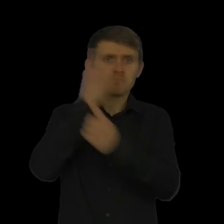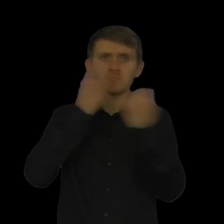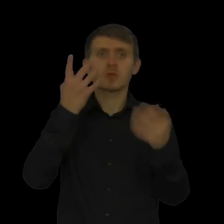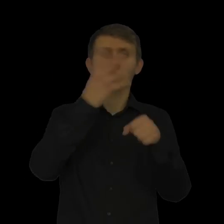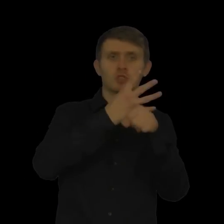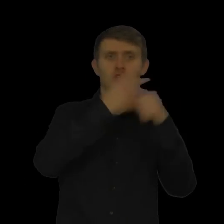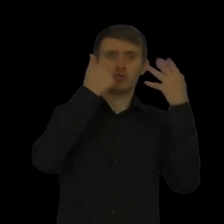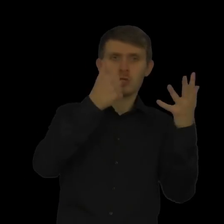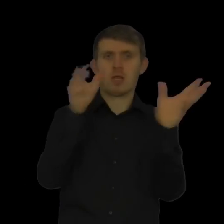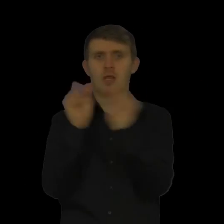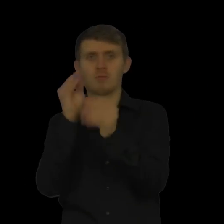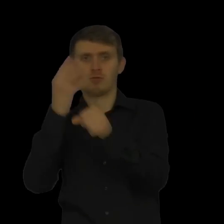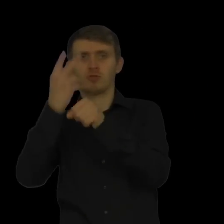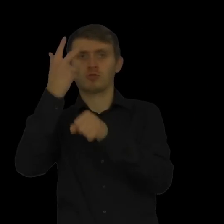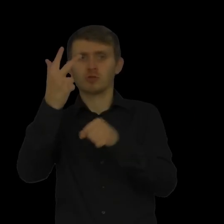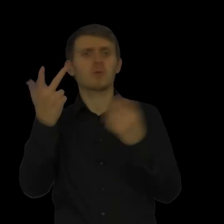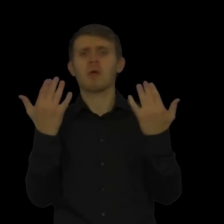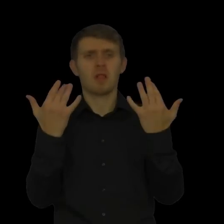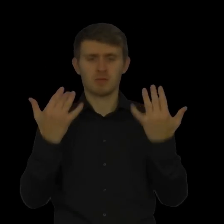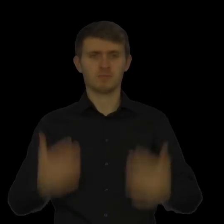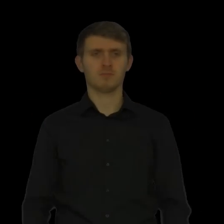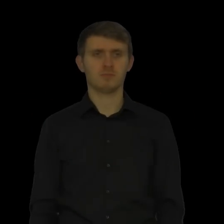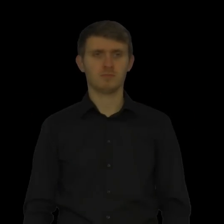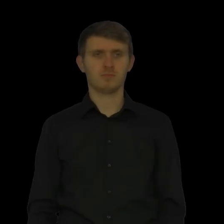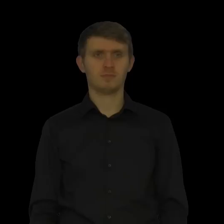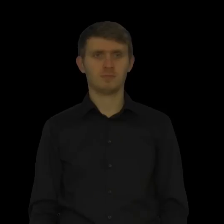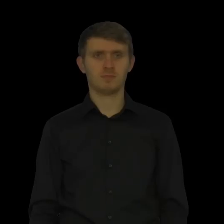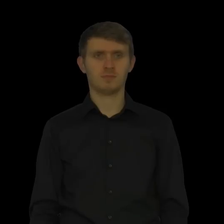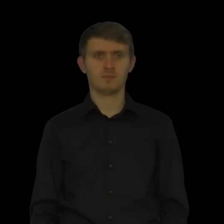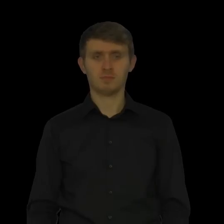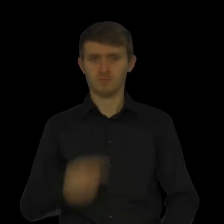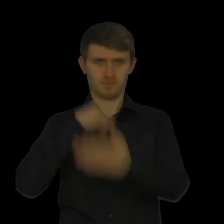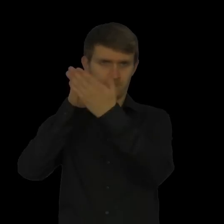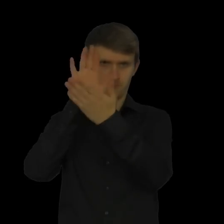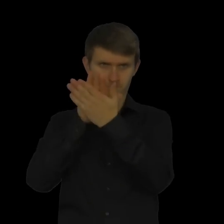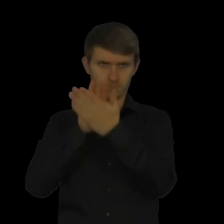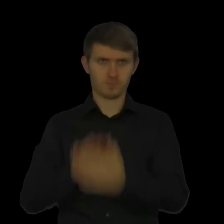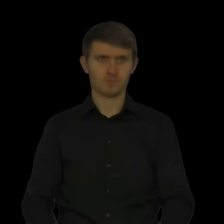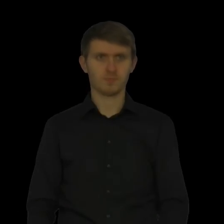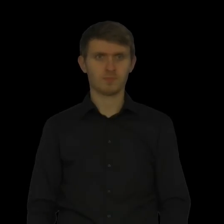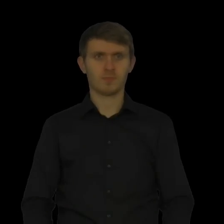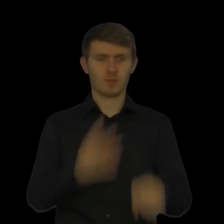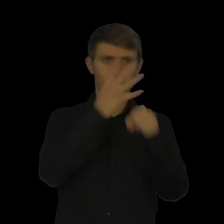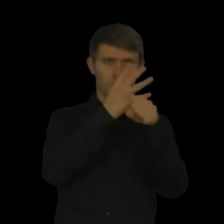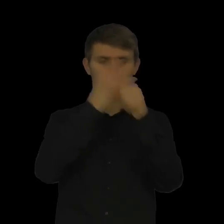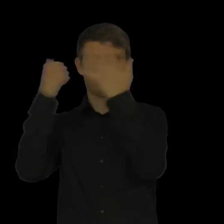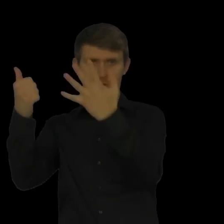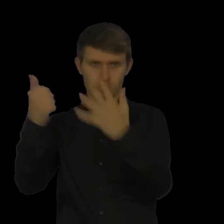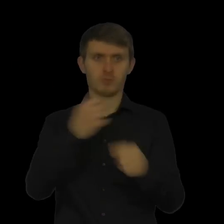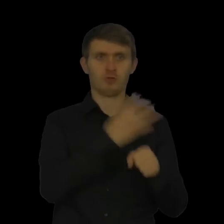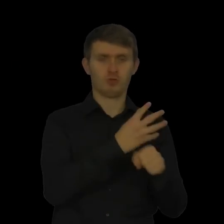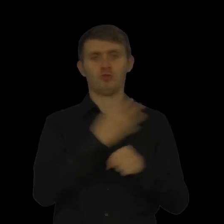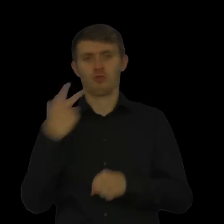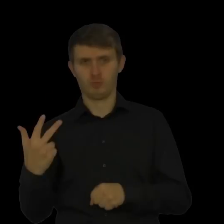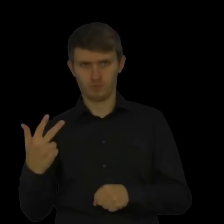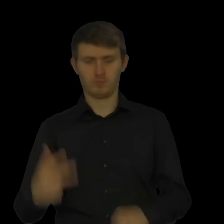So, we need to figure out what 46 + 43 is. So, let me write it down again. And I'll write it like this. 46